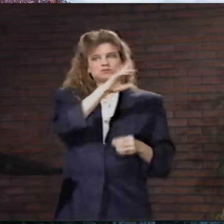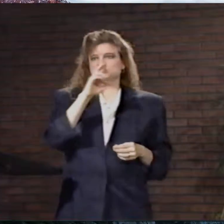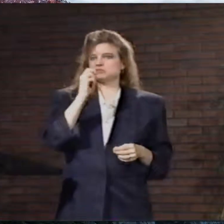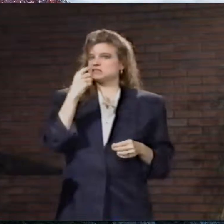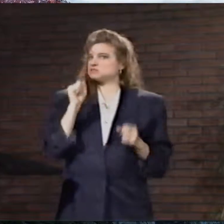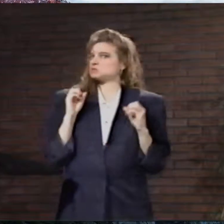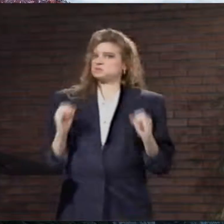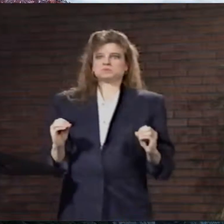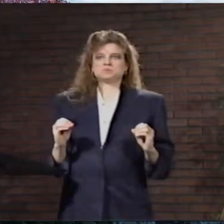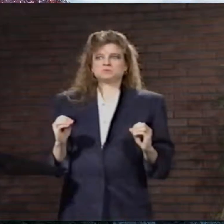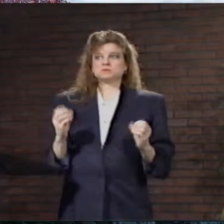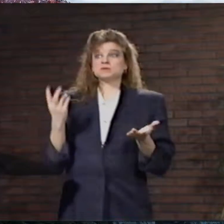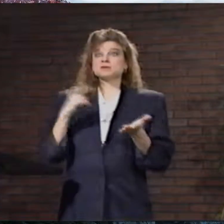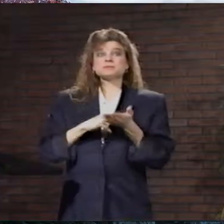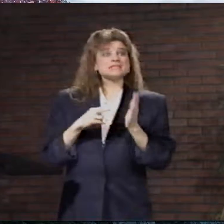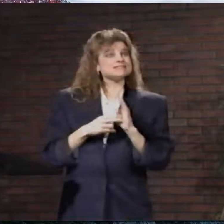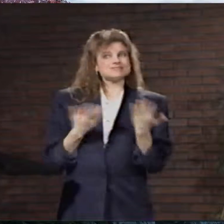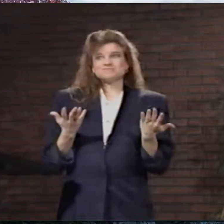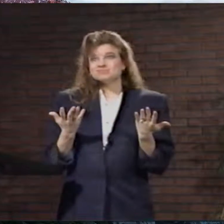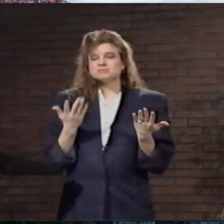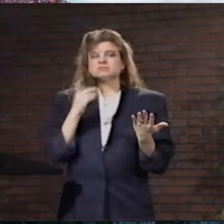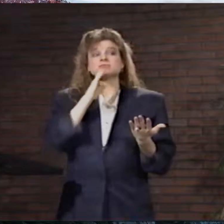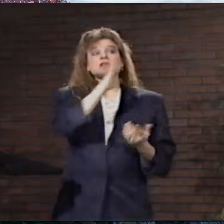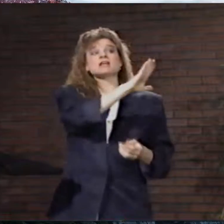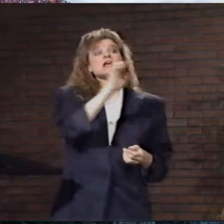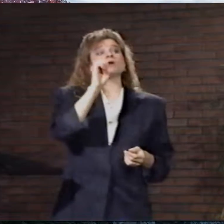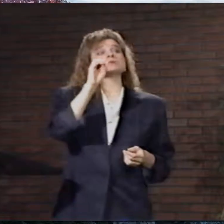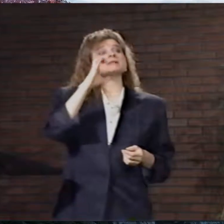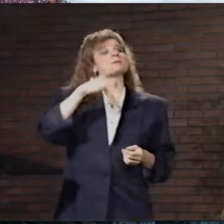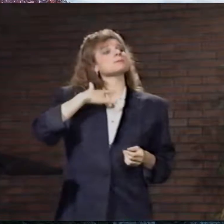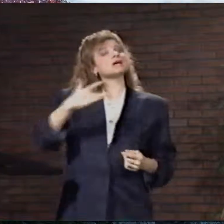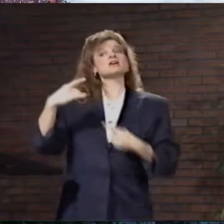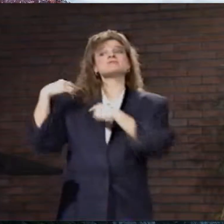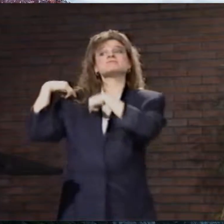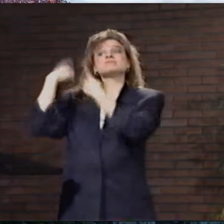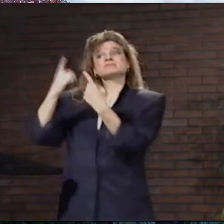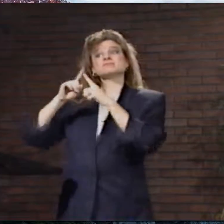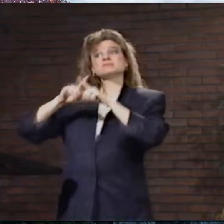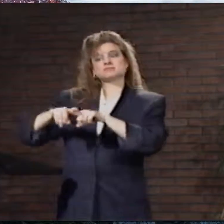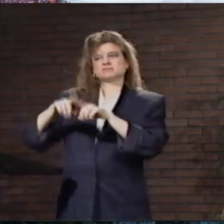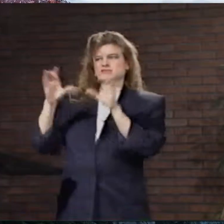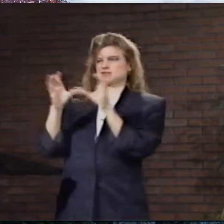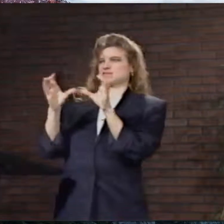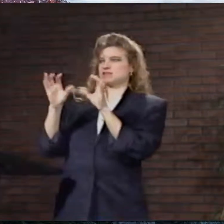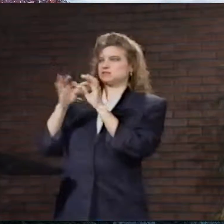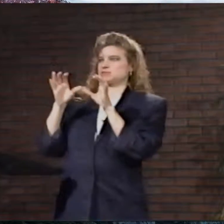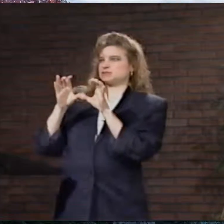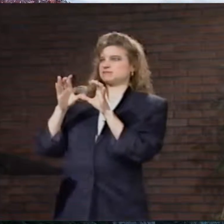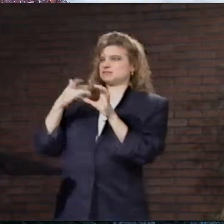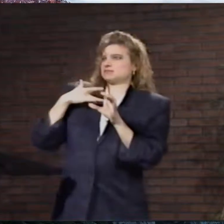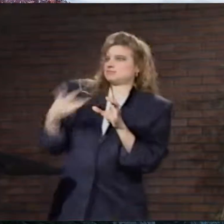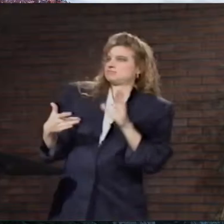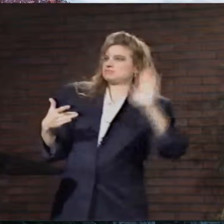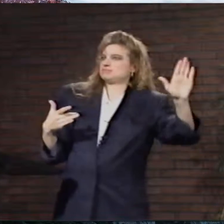And the SC doesn't have regulations on what qualified means.